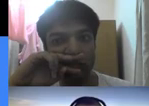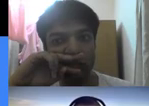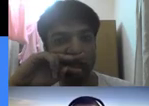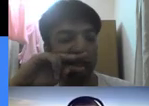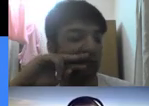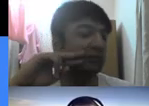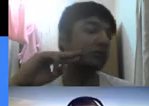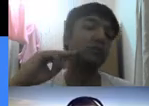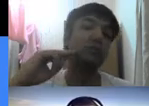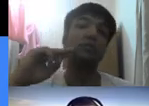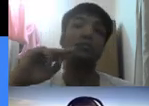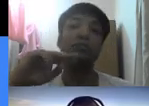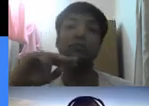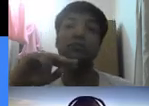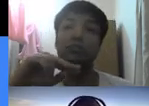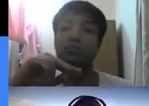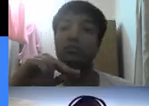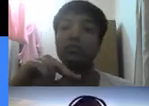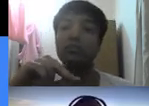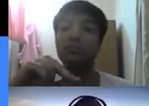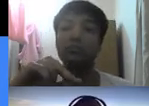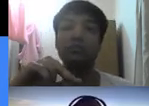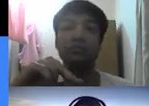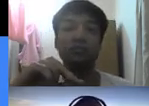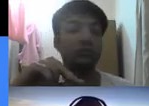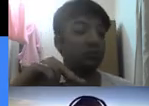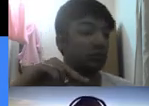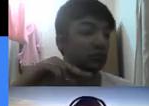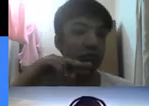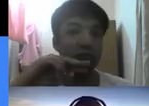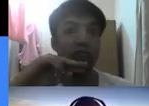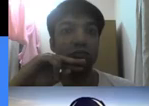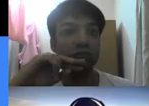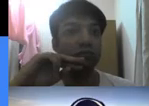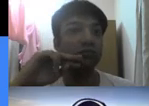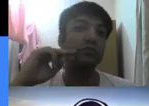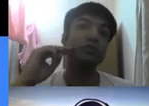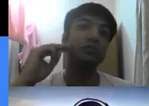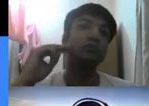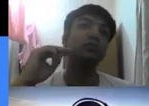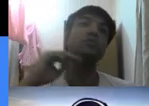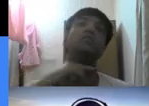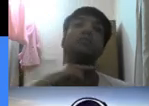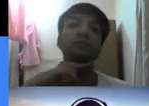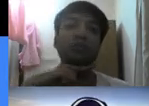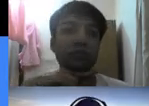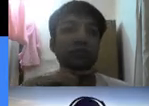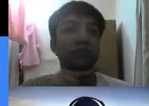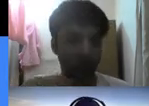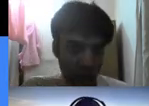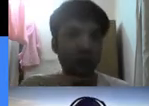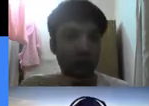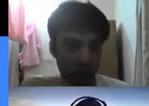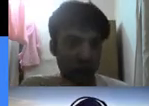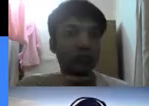benefit of different people signing the same sign, and how can I exploit it? So the benefit I see in having multiple people signing